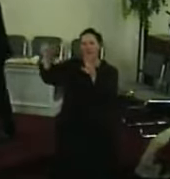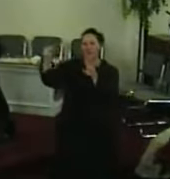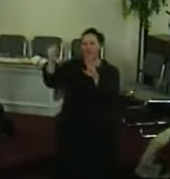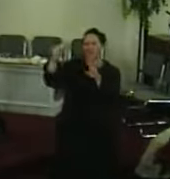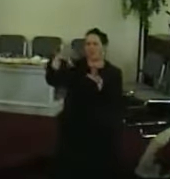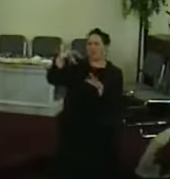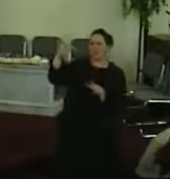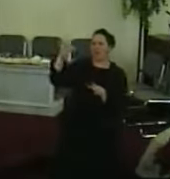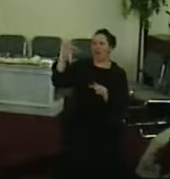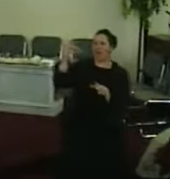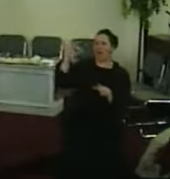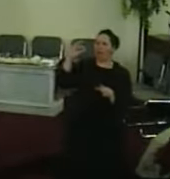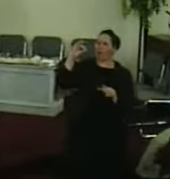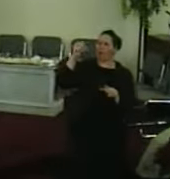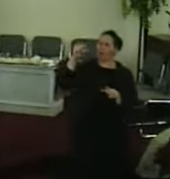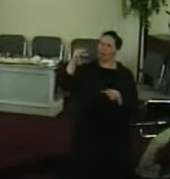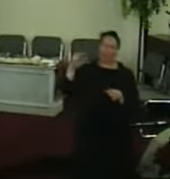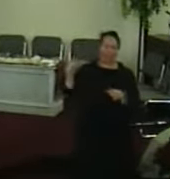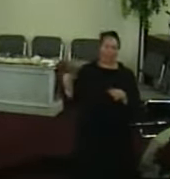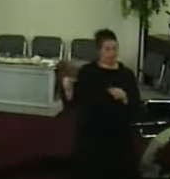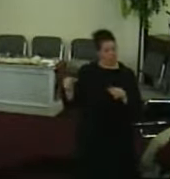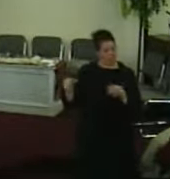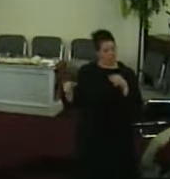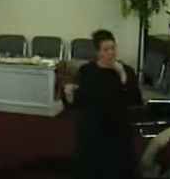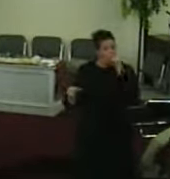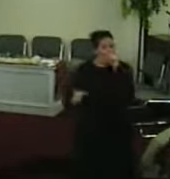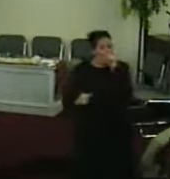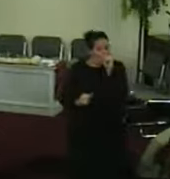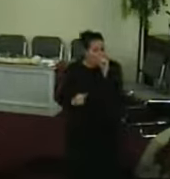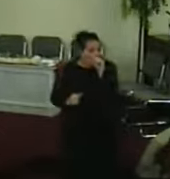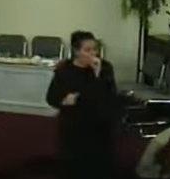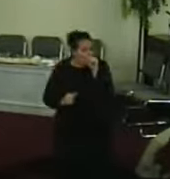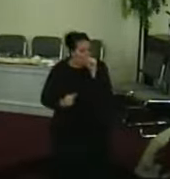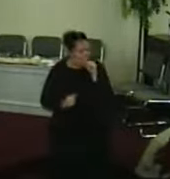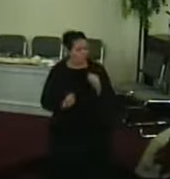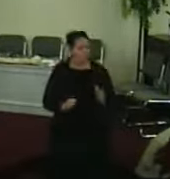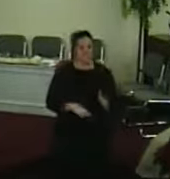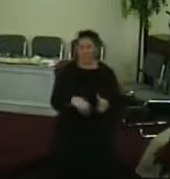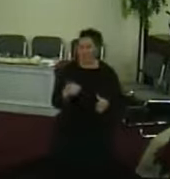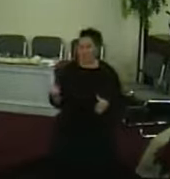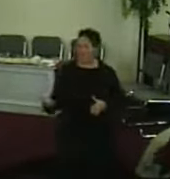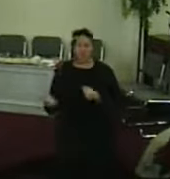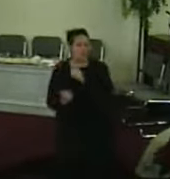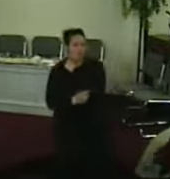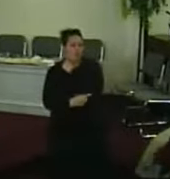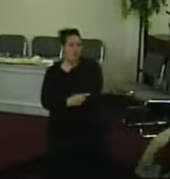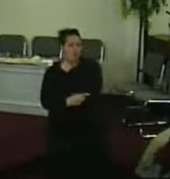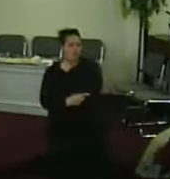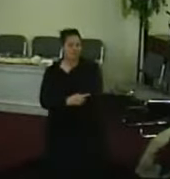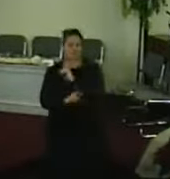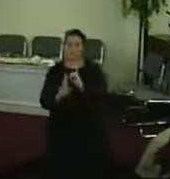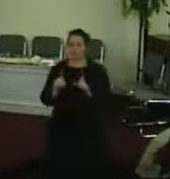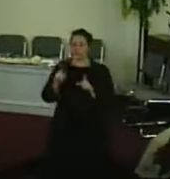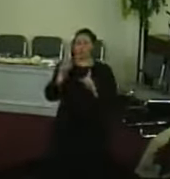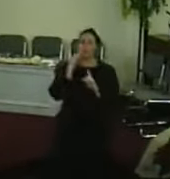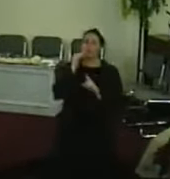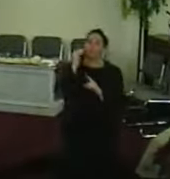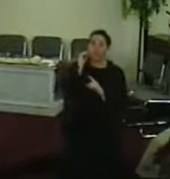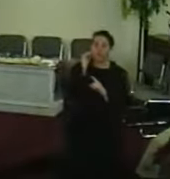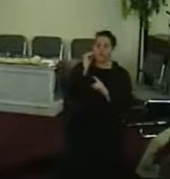And you go through another trial. And you go home and you open the cabinet and there's another sack of